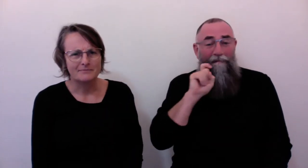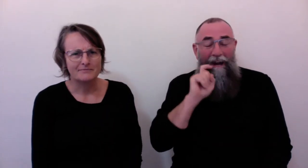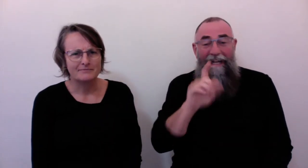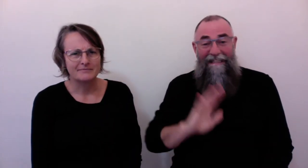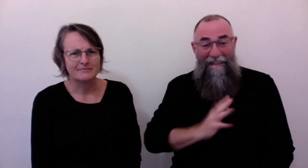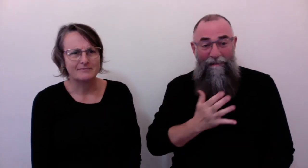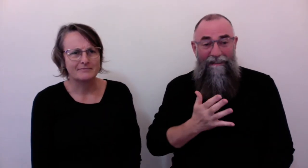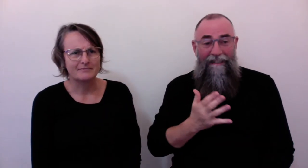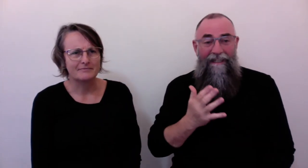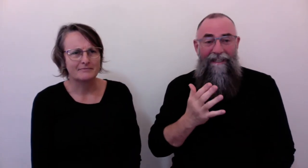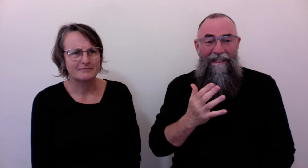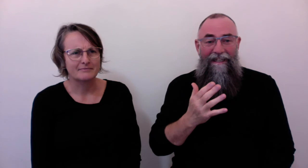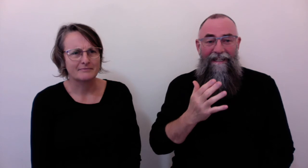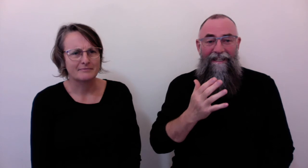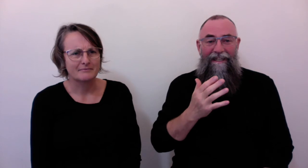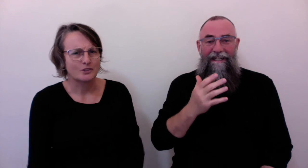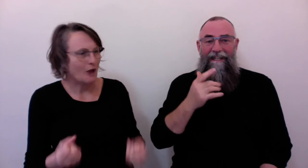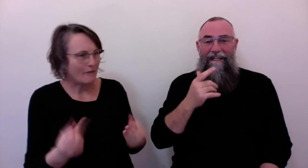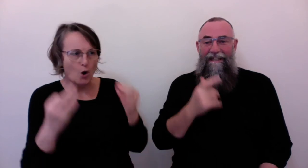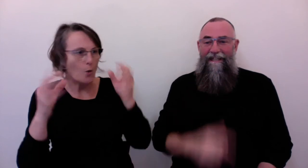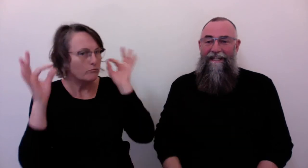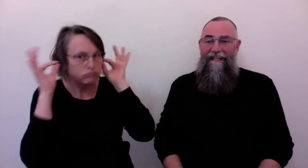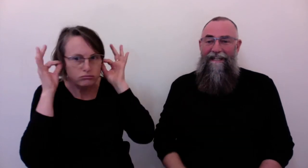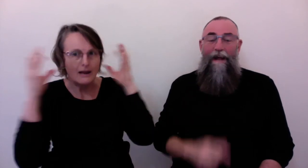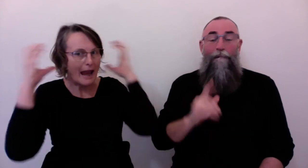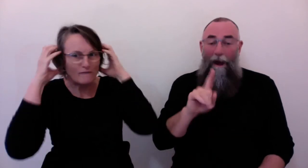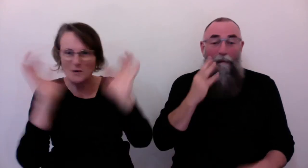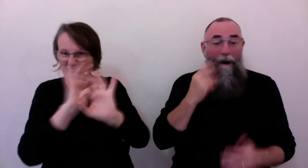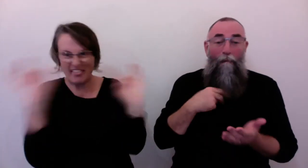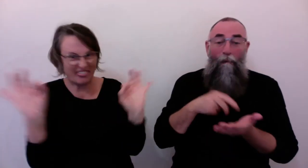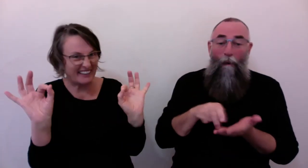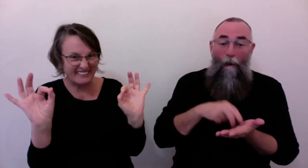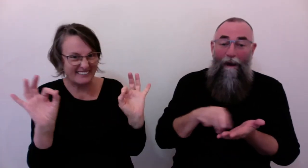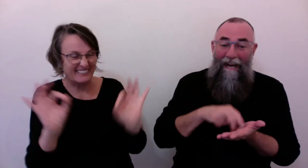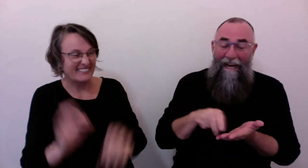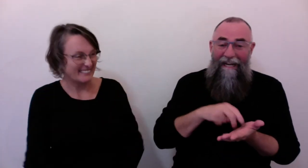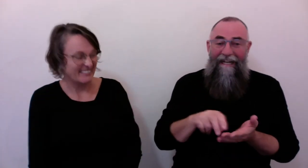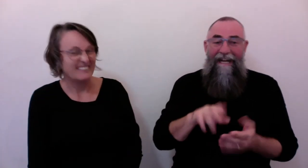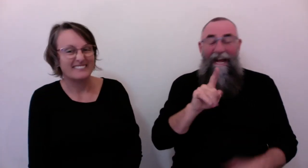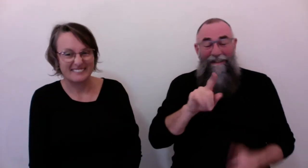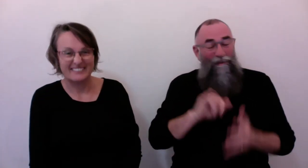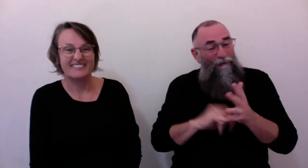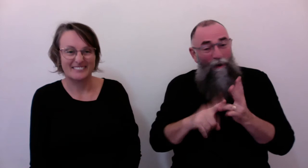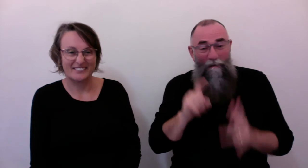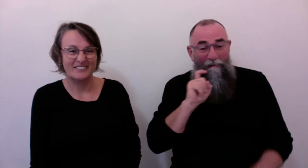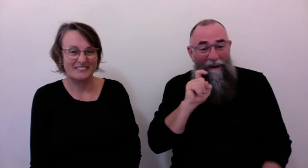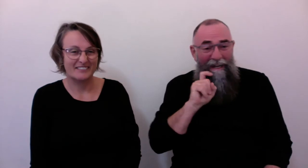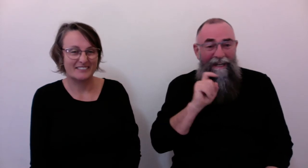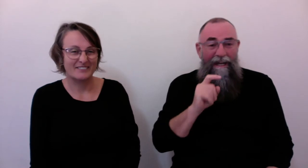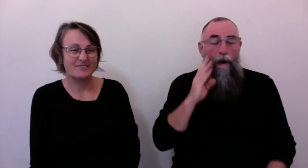no down. microphone to speak back And into no it, though. headphones that are visible in your Oh, earpods. Yeah. So it's so funny. I would literally just have my phone in my hand and then